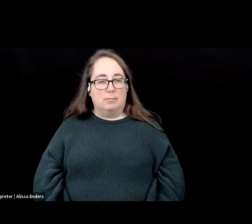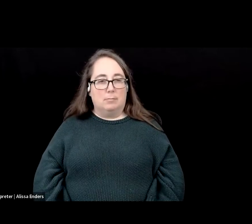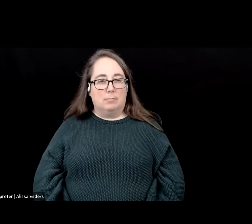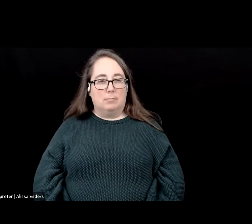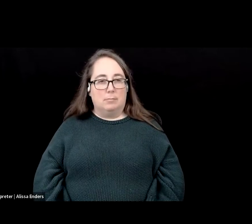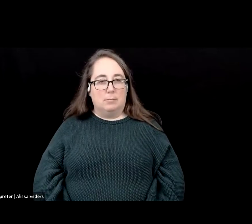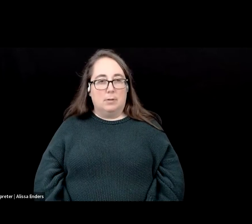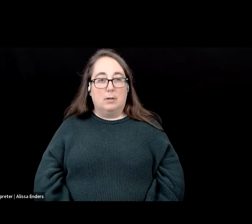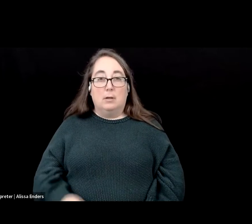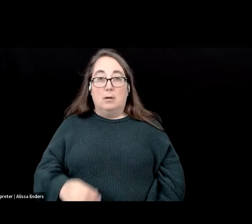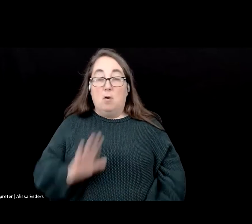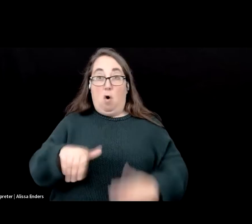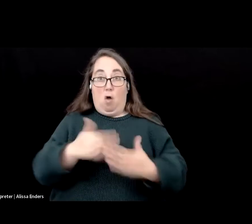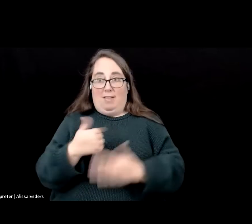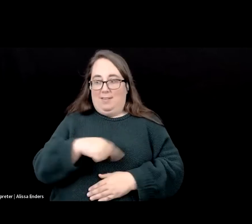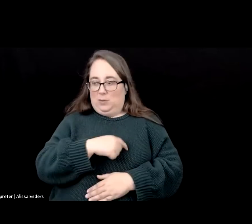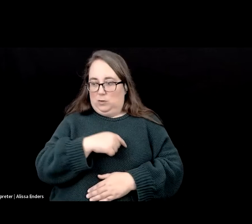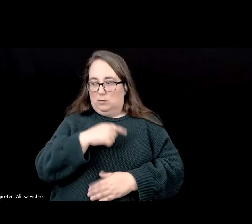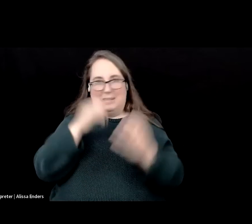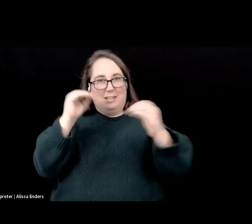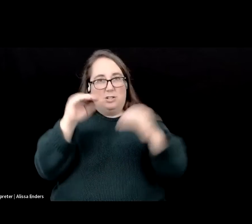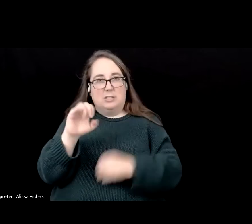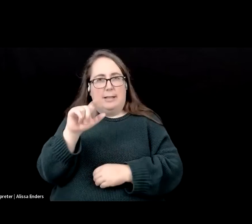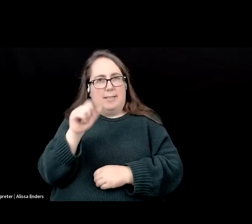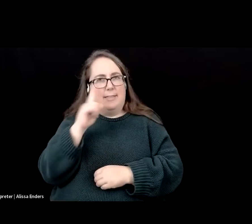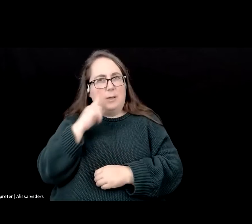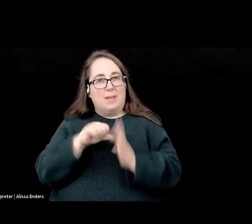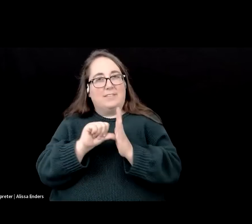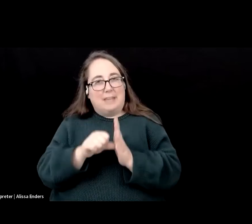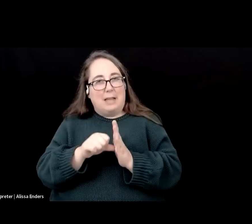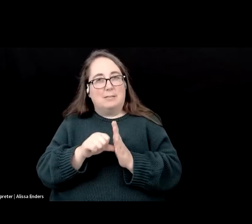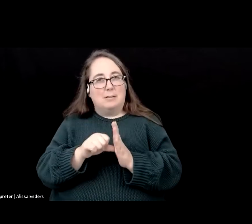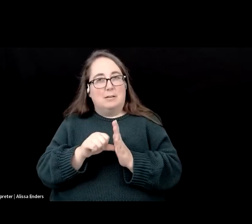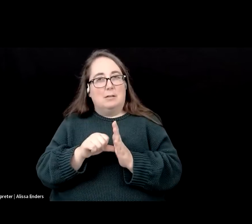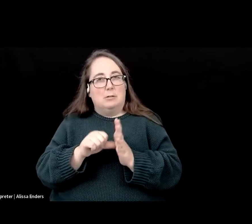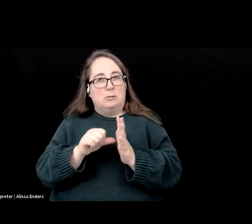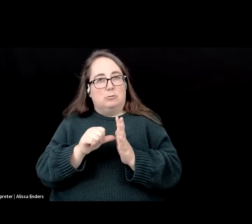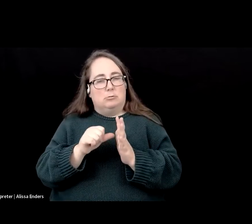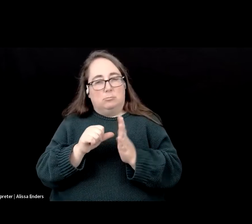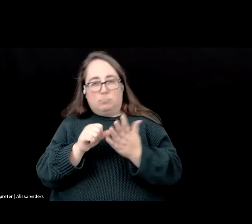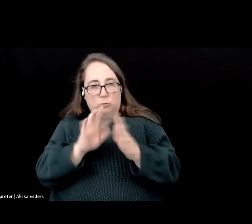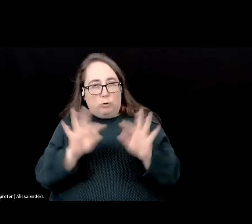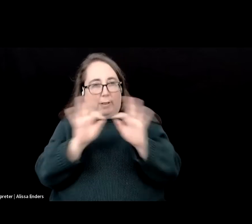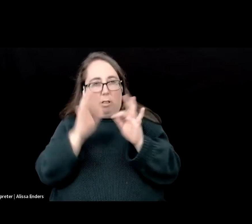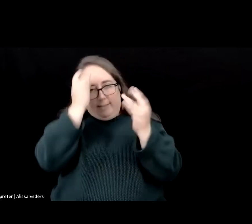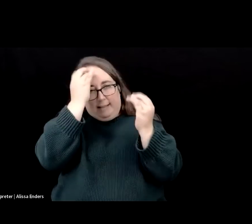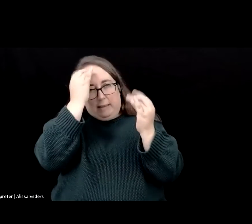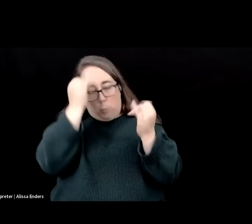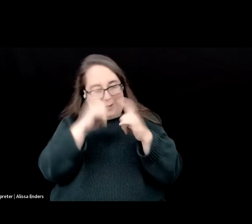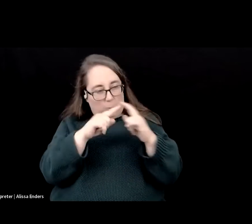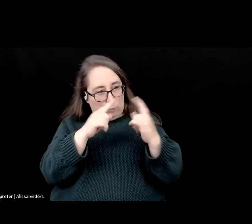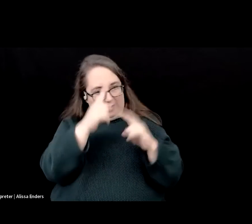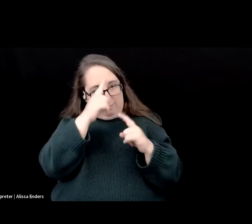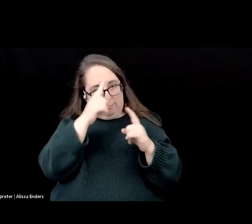this college like to think we emphasize is critical thinking. Right? We all want to think that we are teaching our students to critically